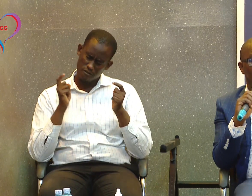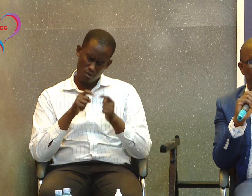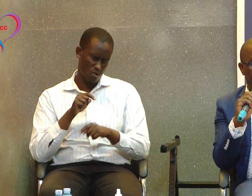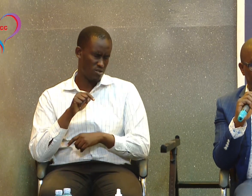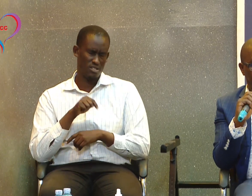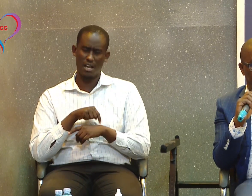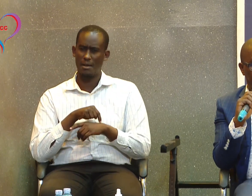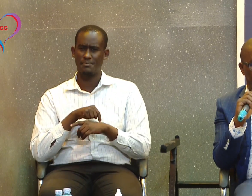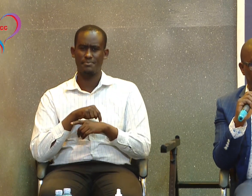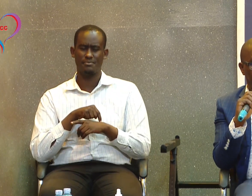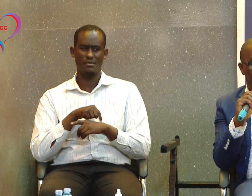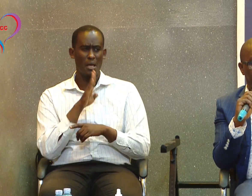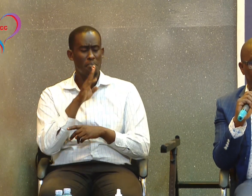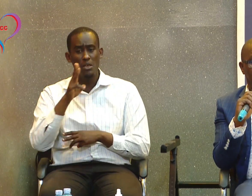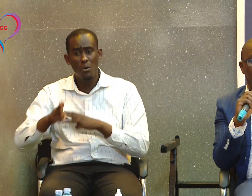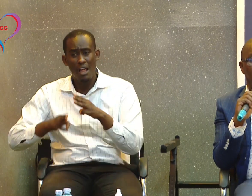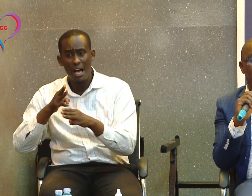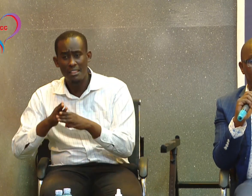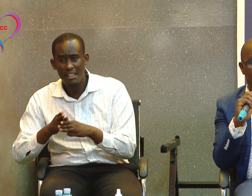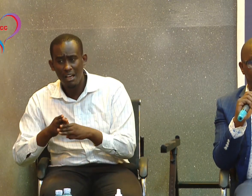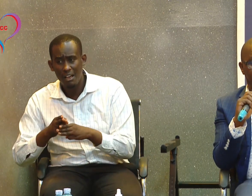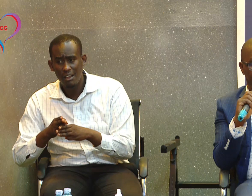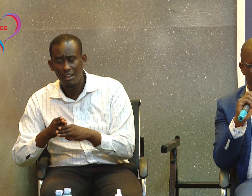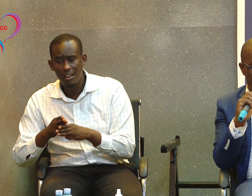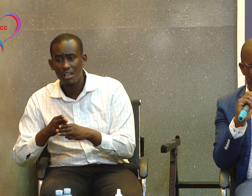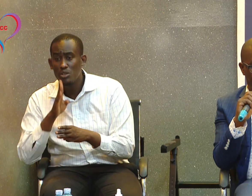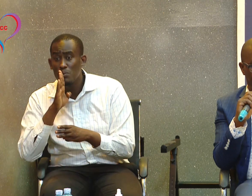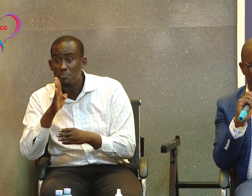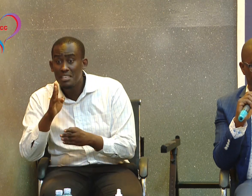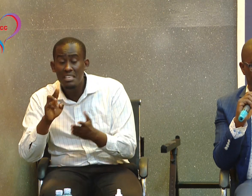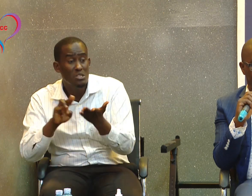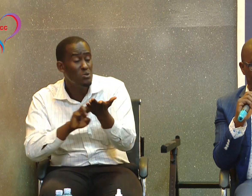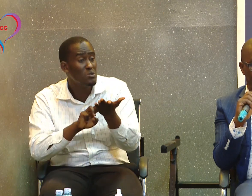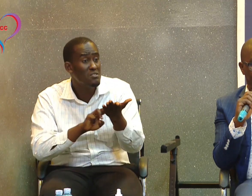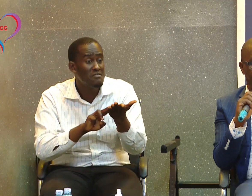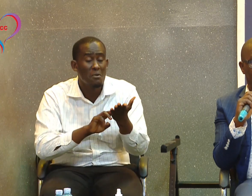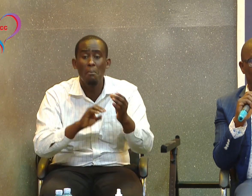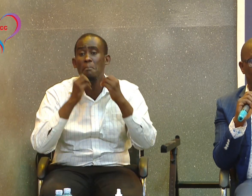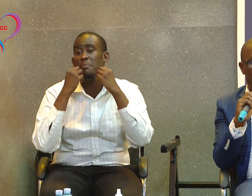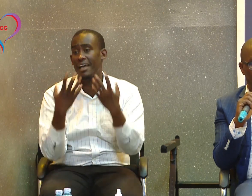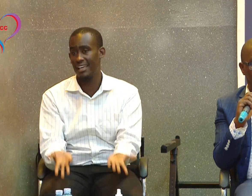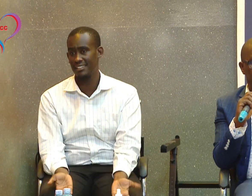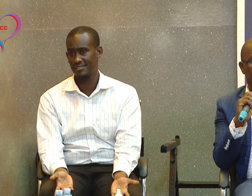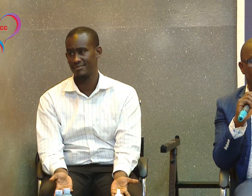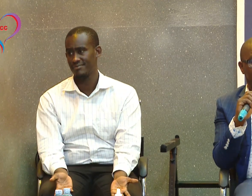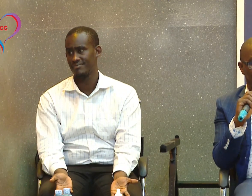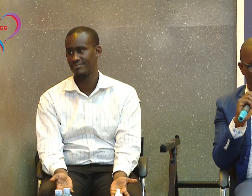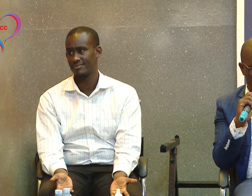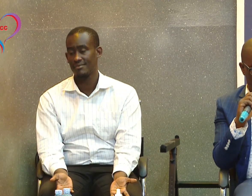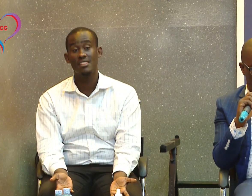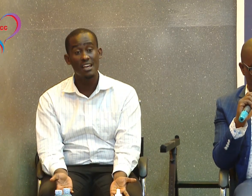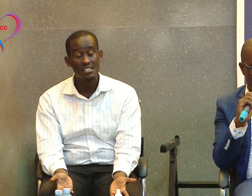Being on earth without being useful. The group of people